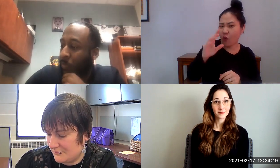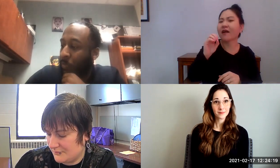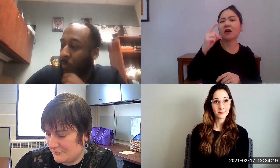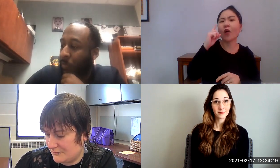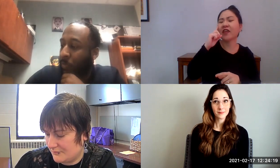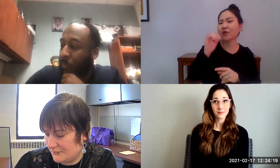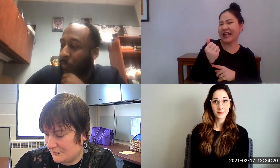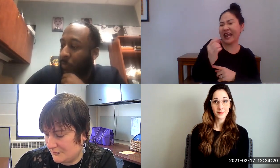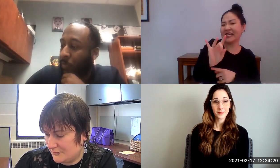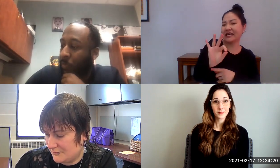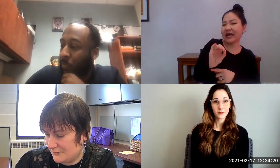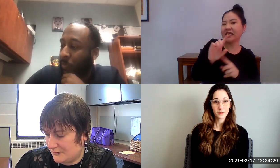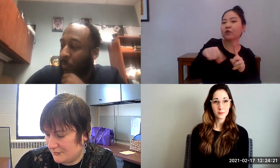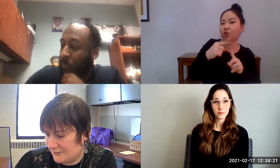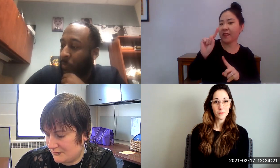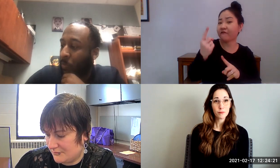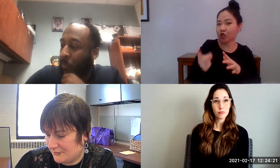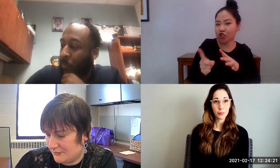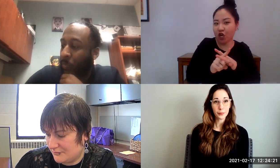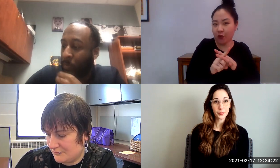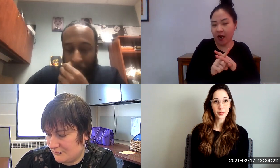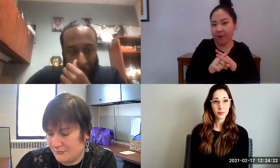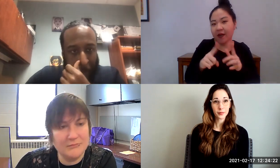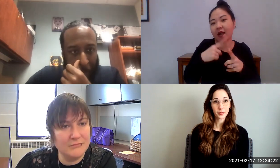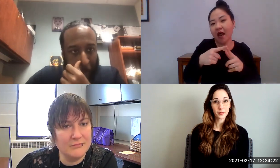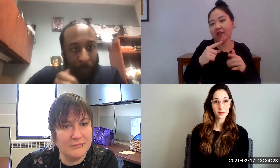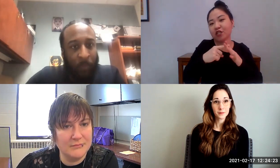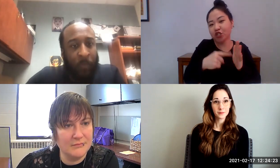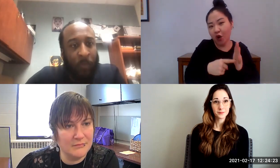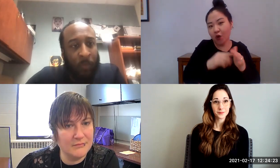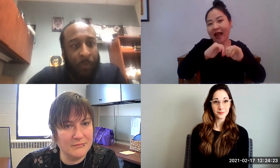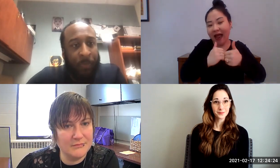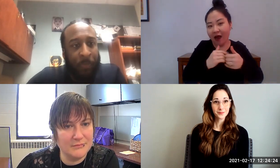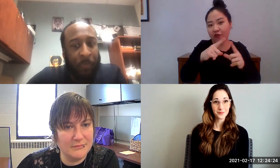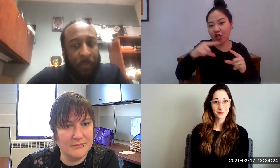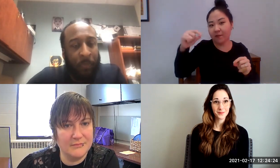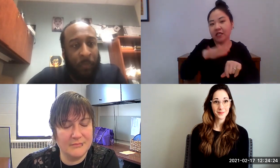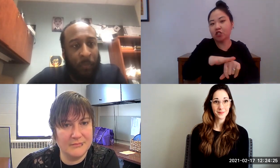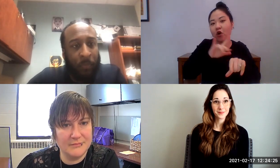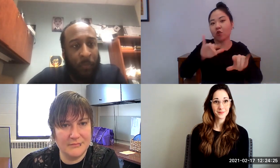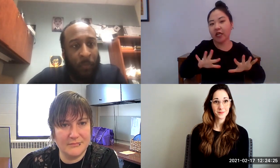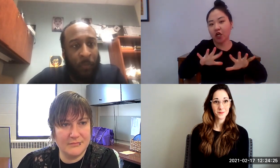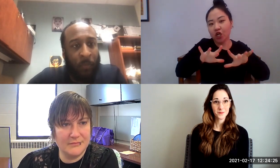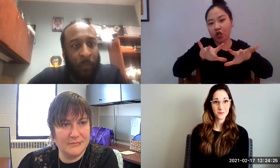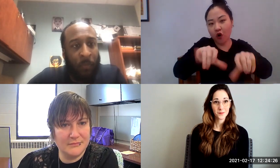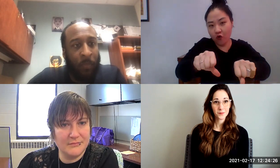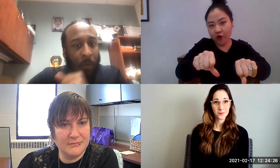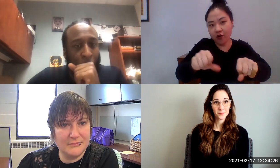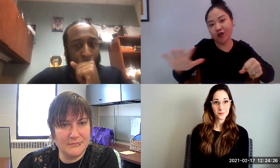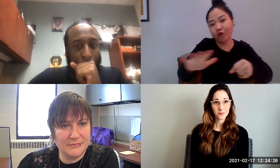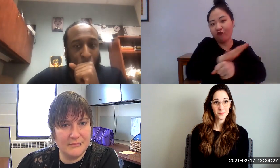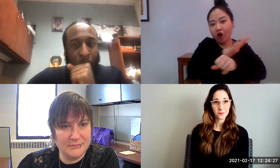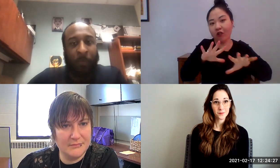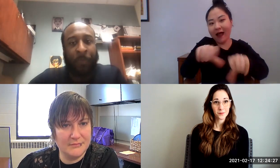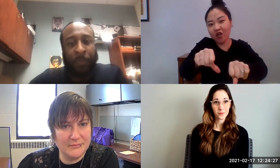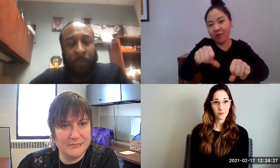1910, or no, I think it was like 1890. It was when they first showed up. And then it showed how the Japanese slowly took